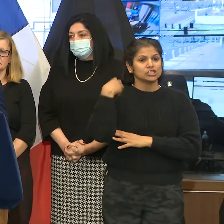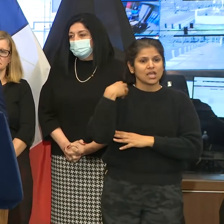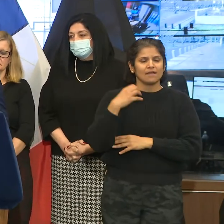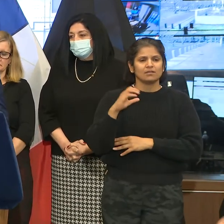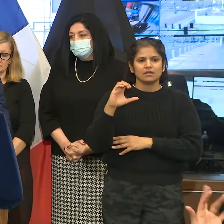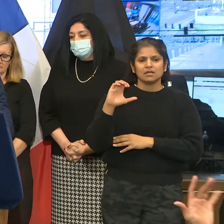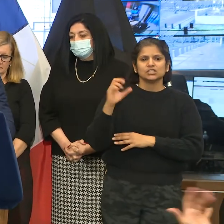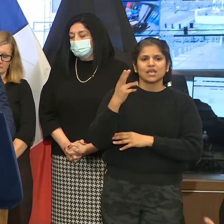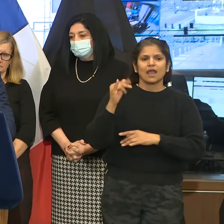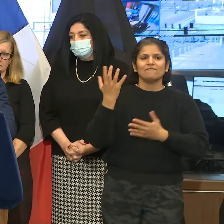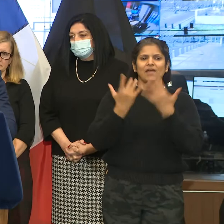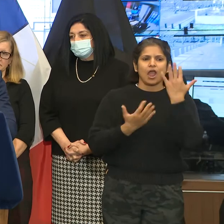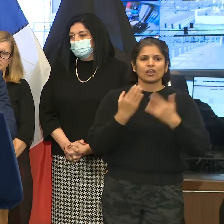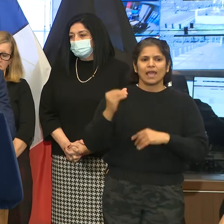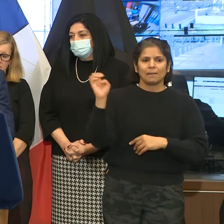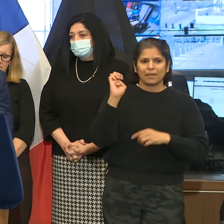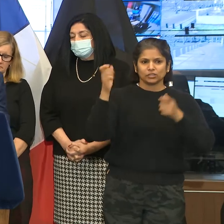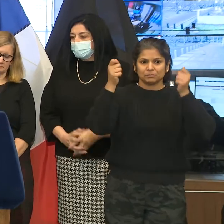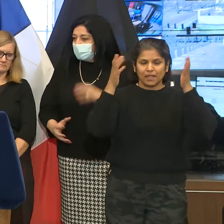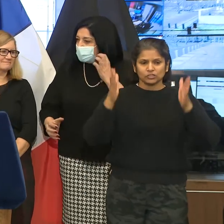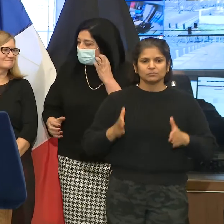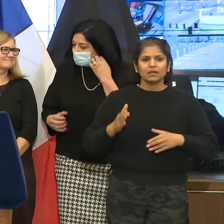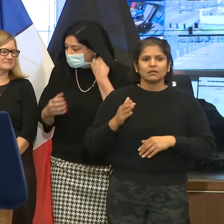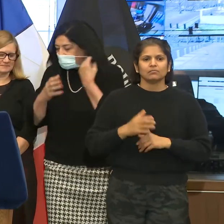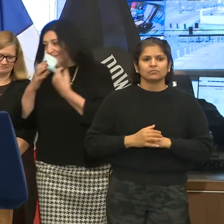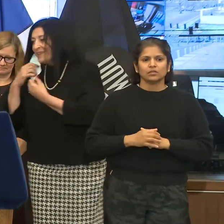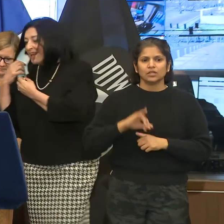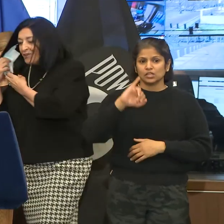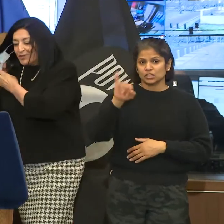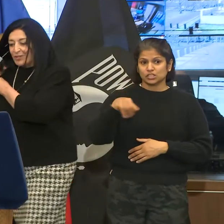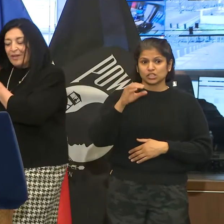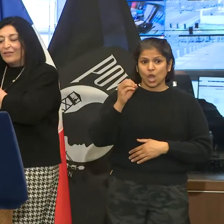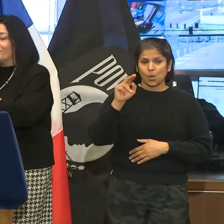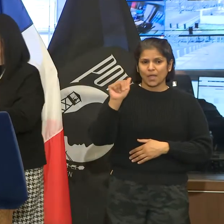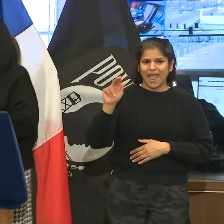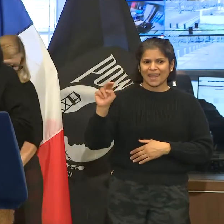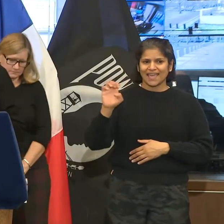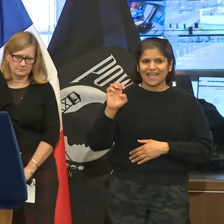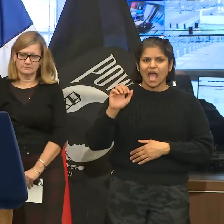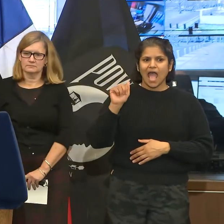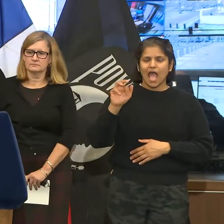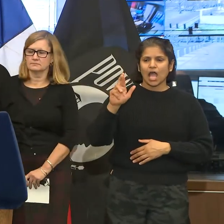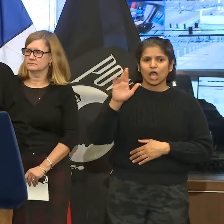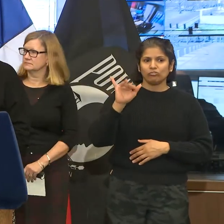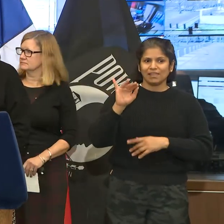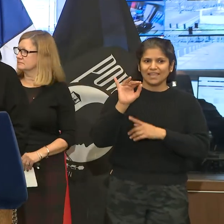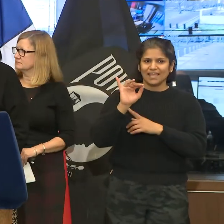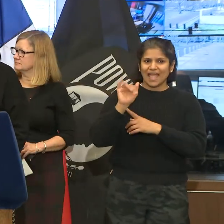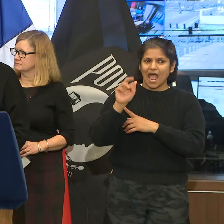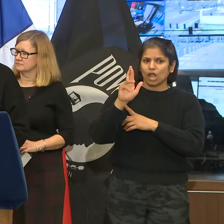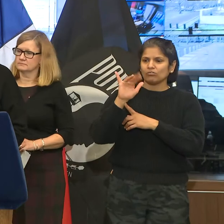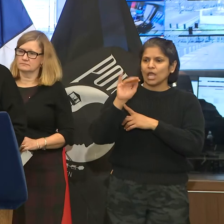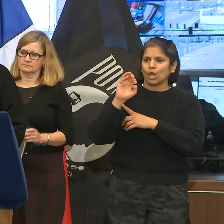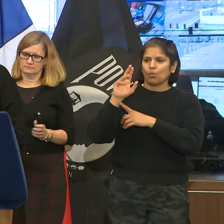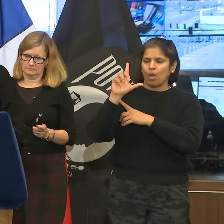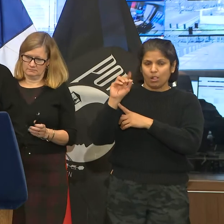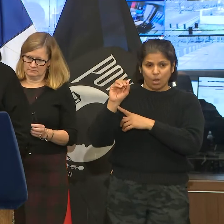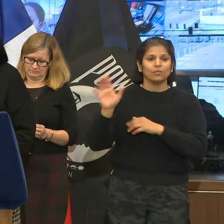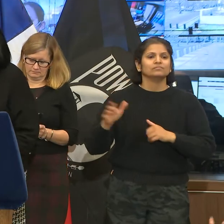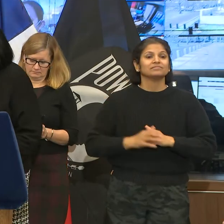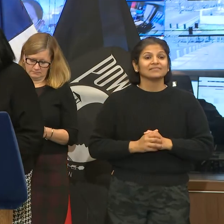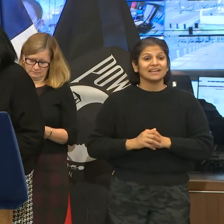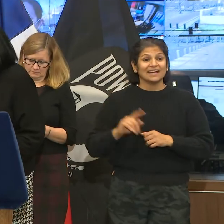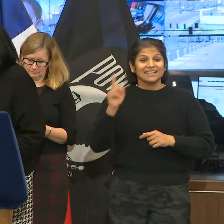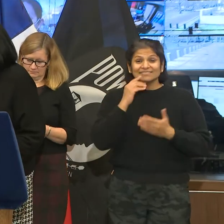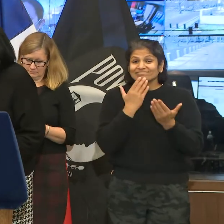friend, Councilman Joanne Areola. Thank you. Thank you, Mr. Mayor. Before I start, I just want to thank our